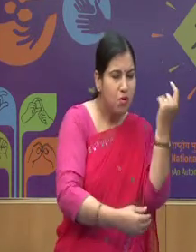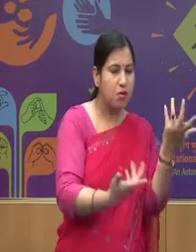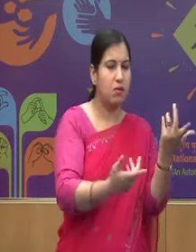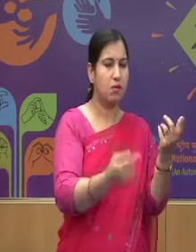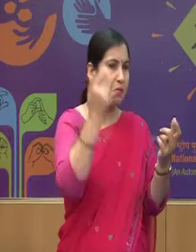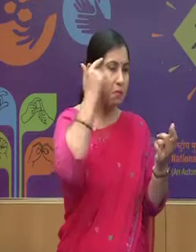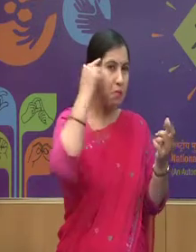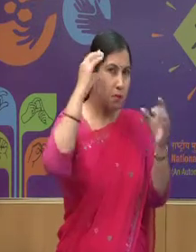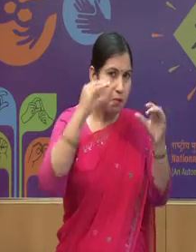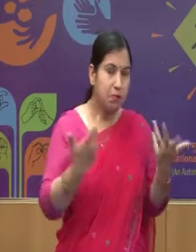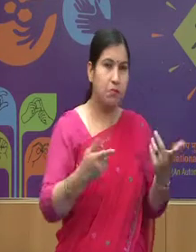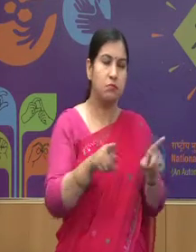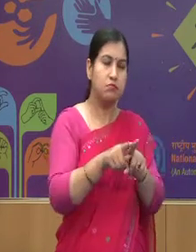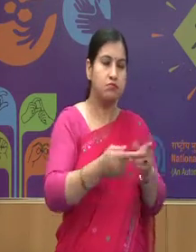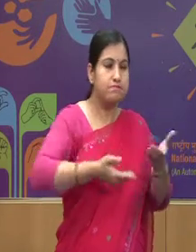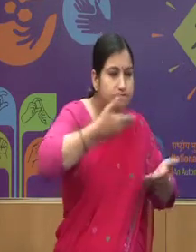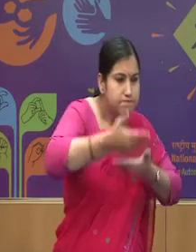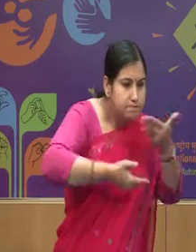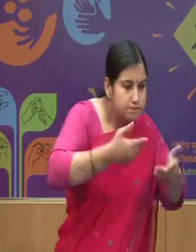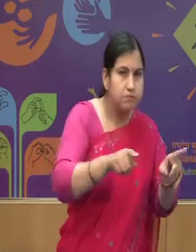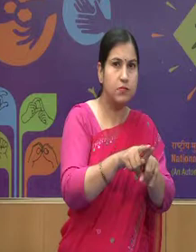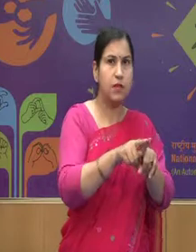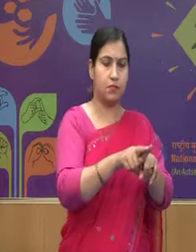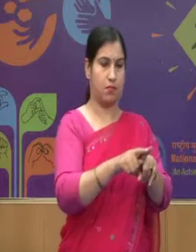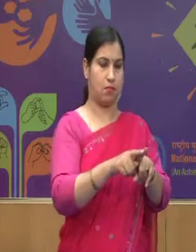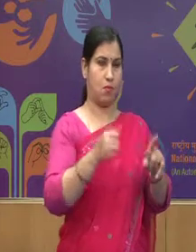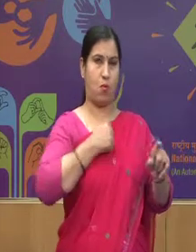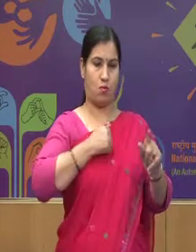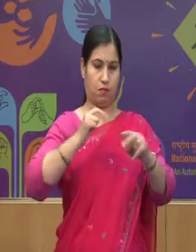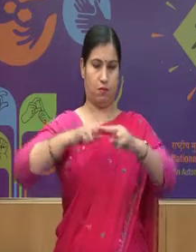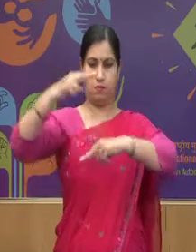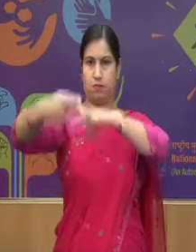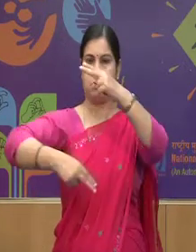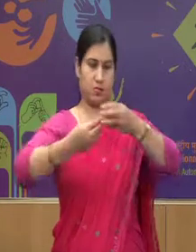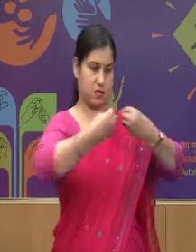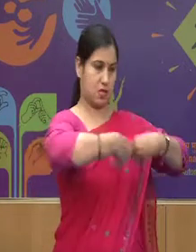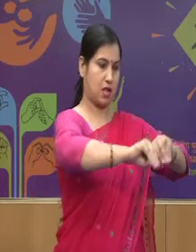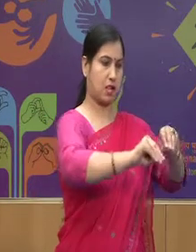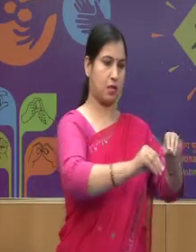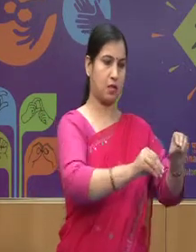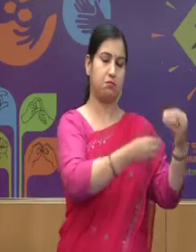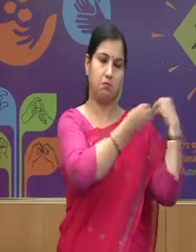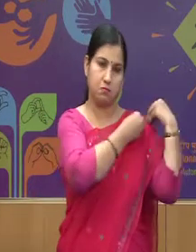to civilize the backward countries by colonizing them.